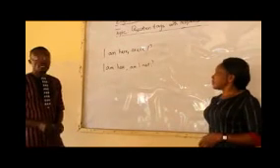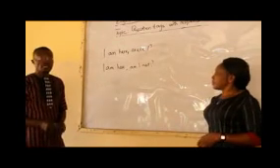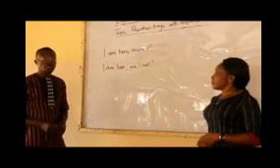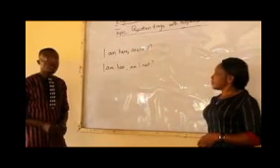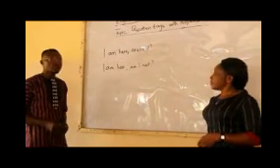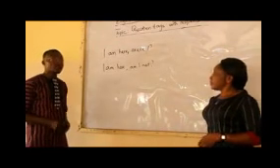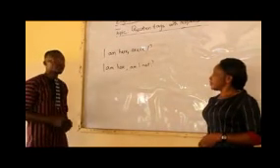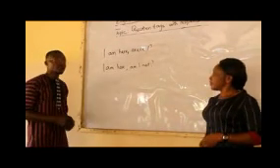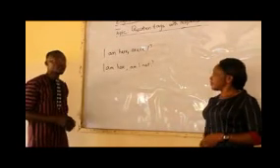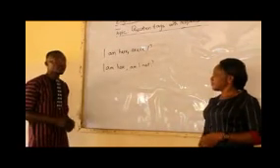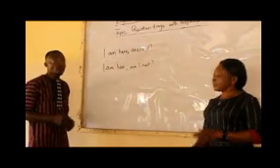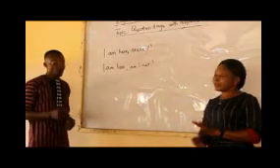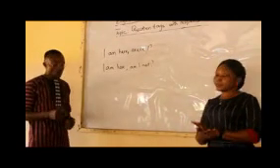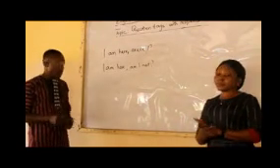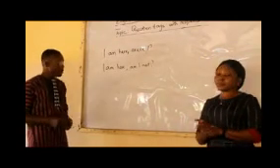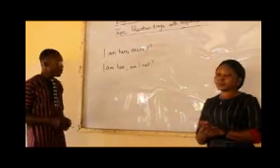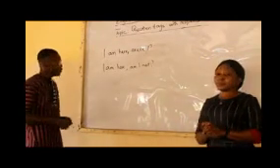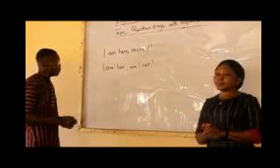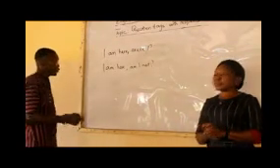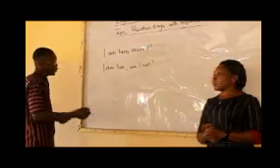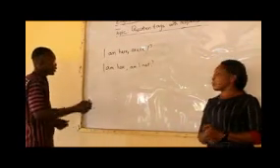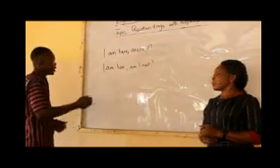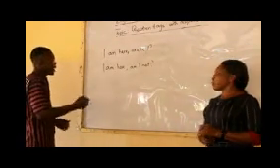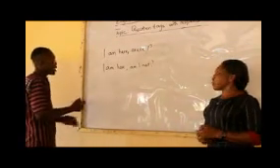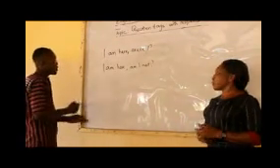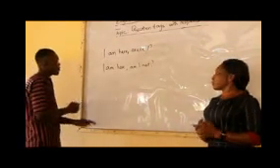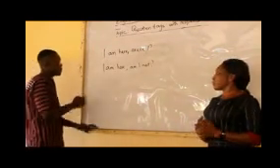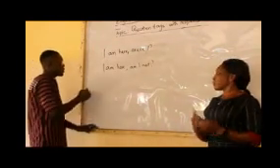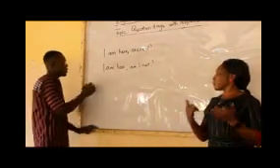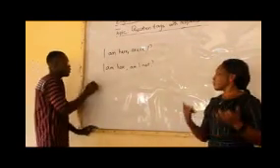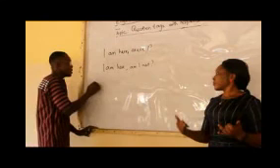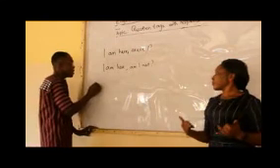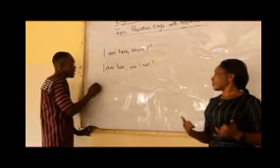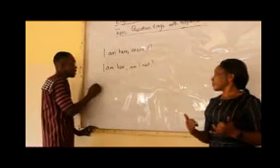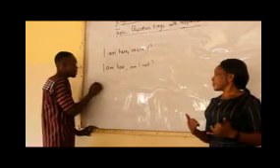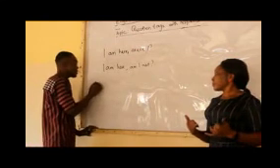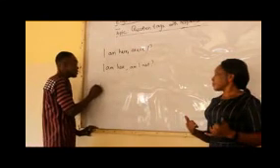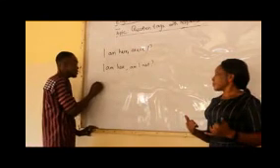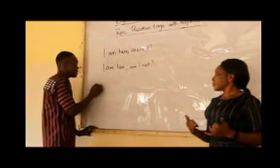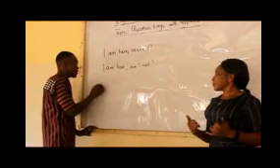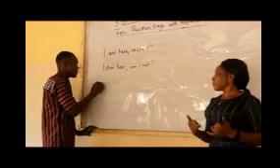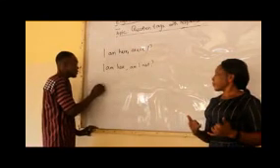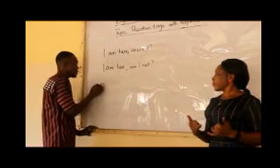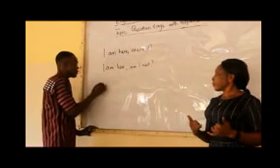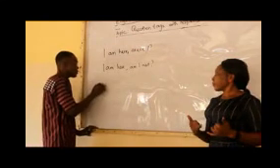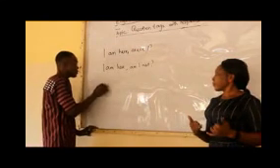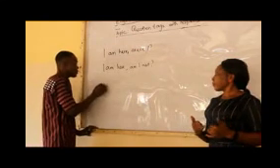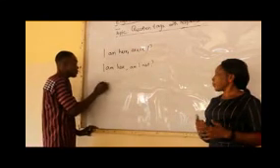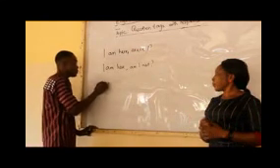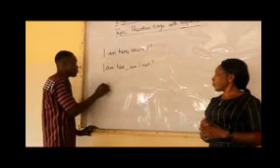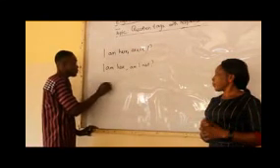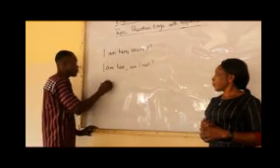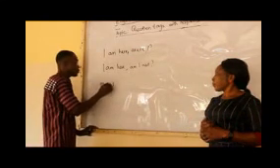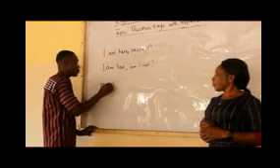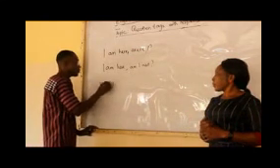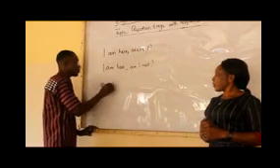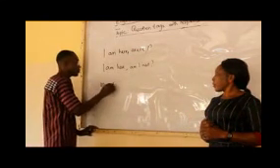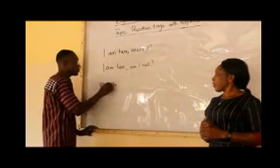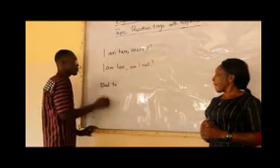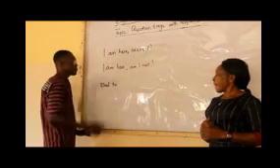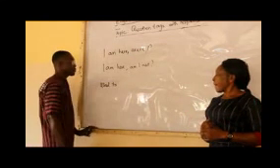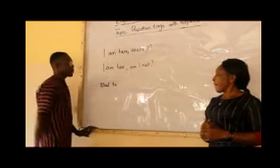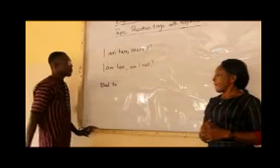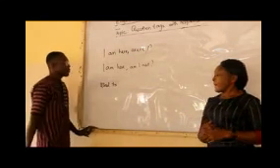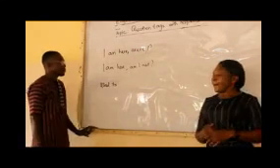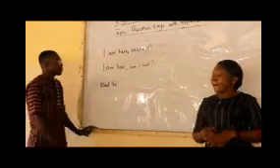Is that taken? Okay. Now, there is this verb used